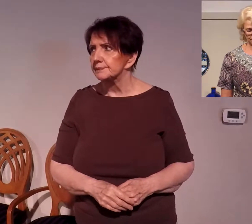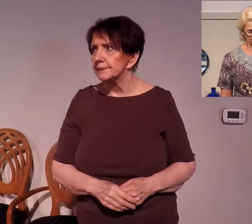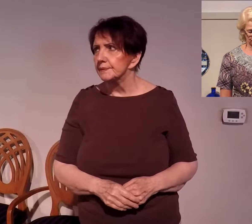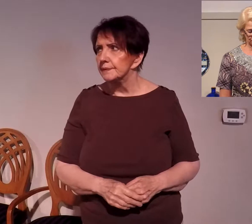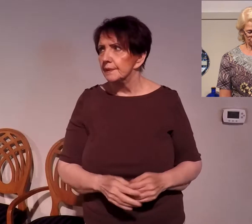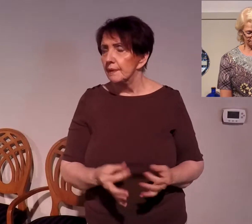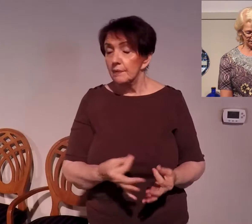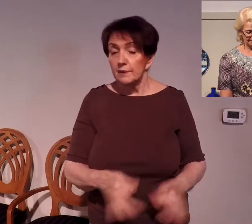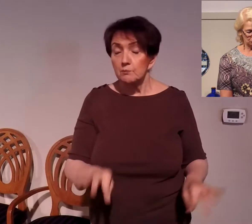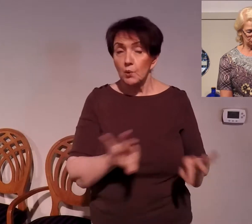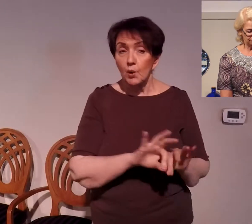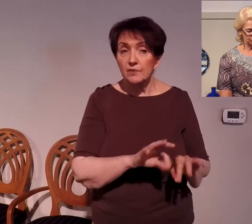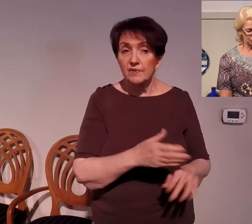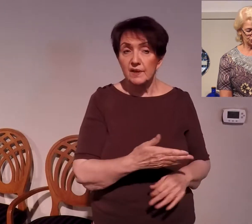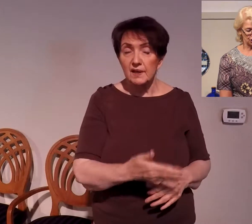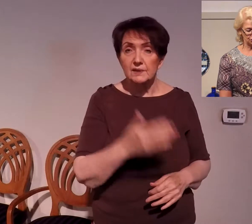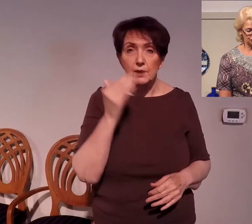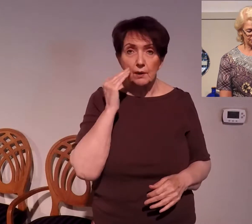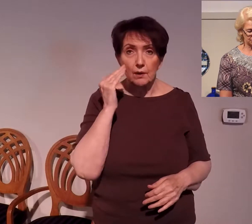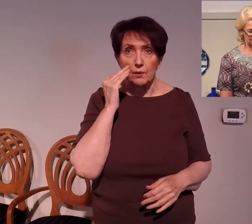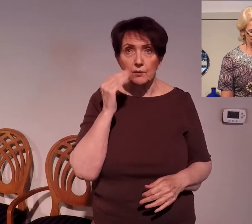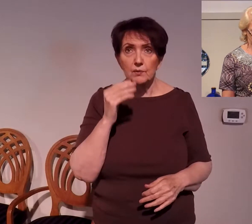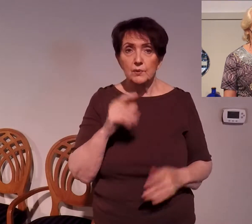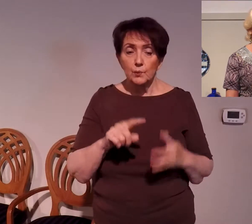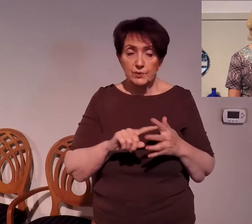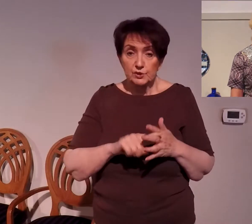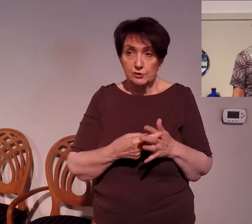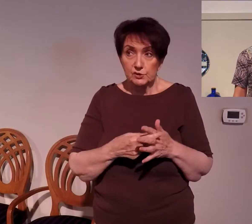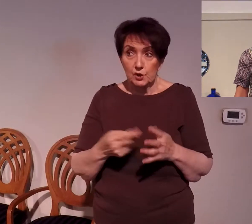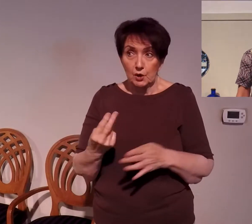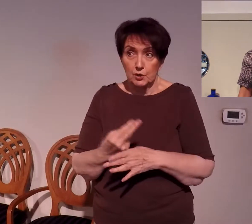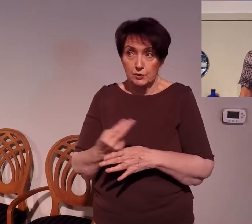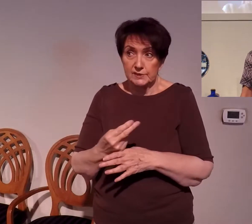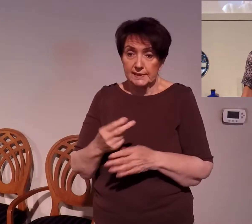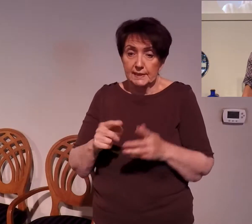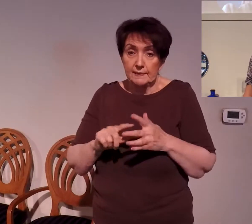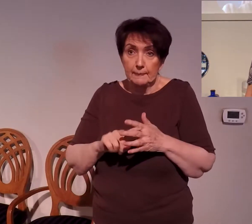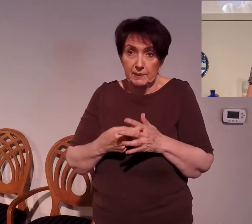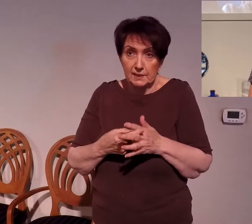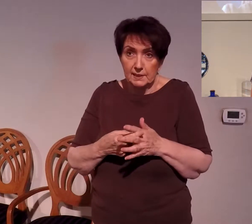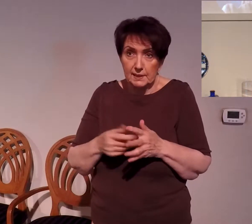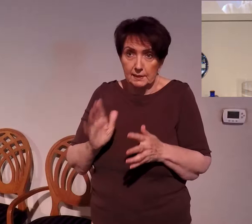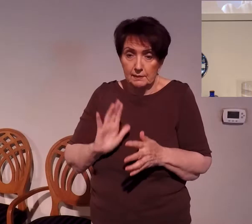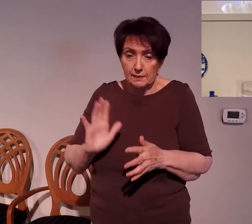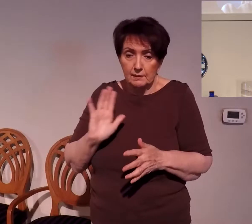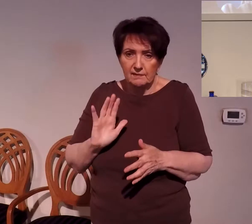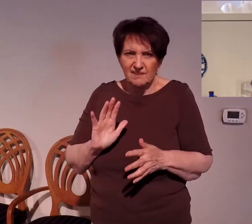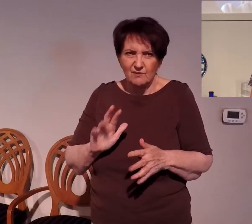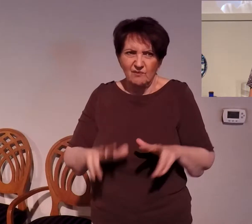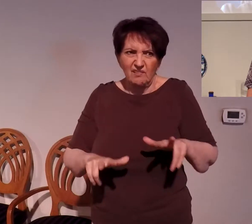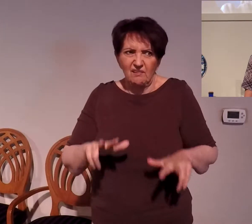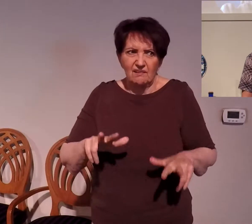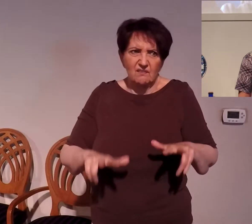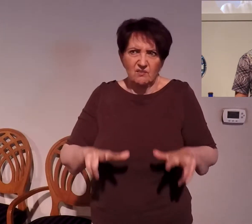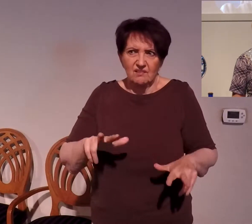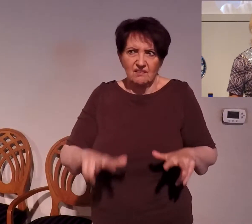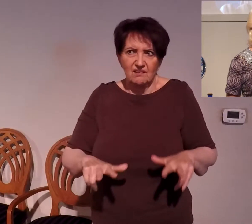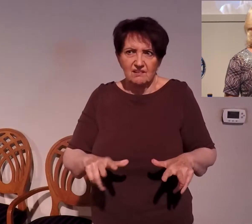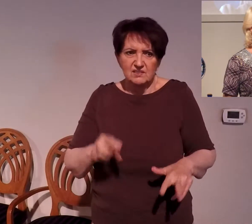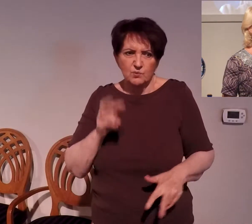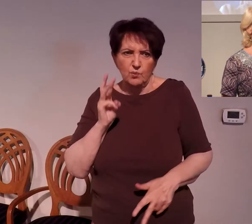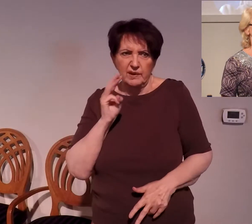know about spiritual mind treatment, that when we first start using spiritual mind treatment, is that it's awkward. And it's